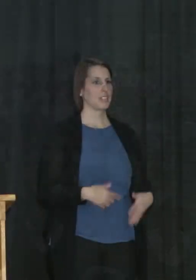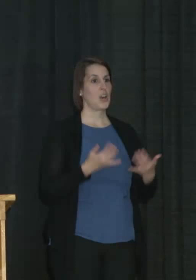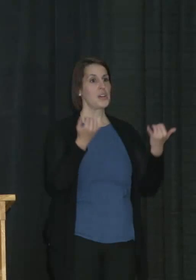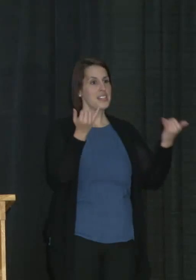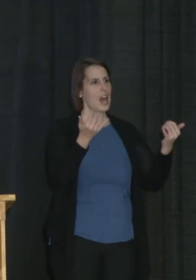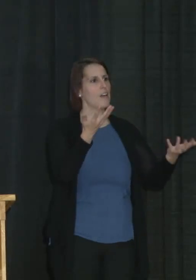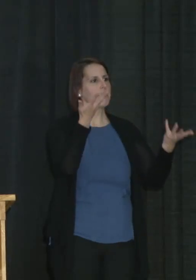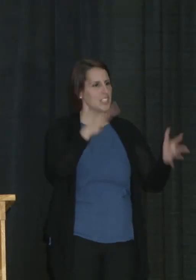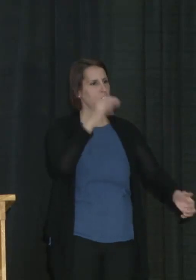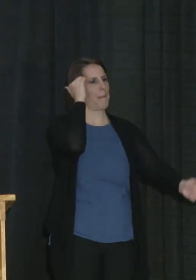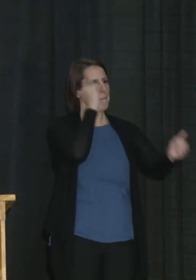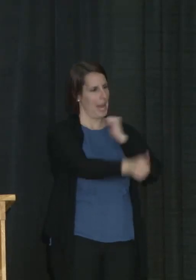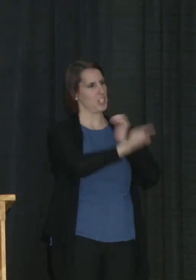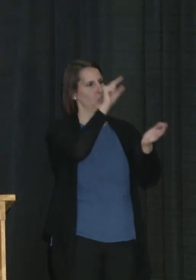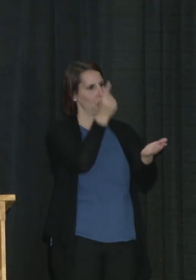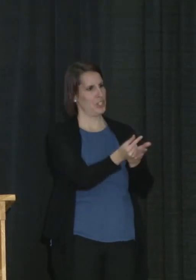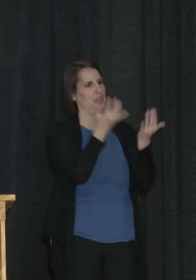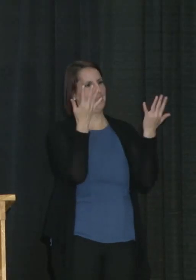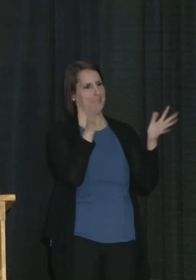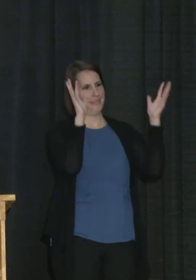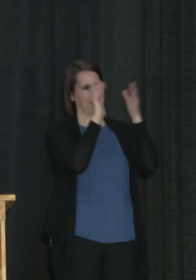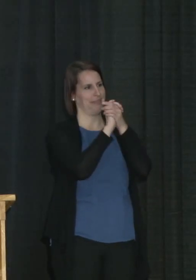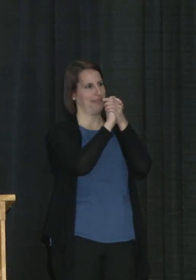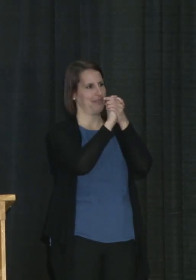Congratulations, you have now officially completed your program.